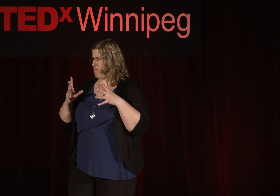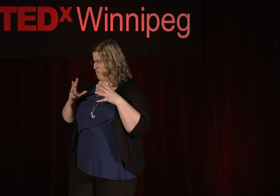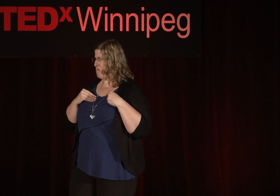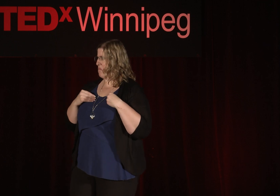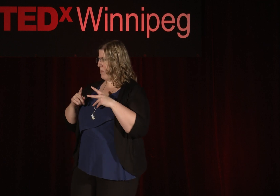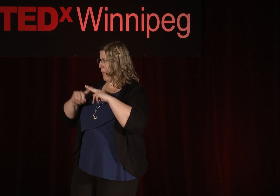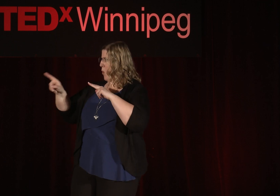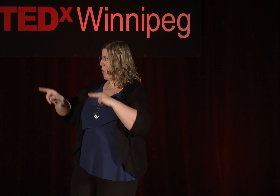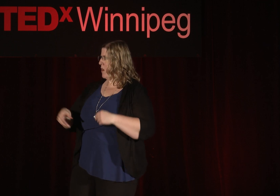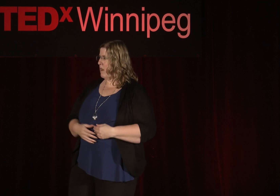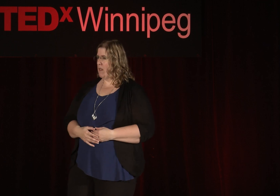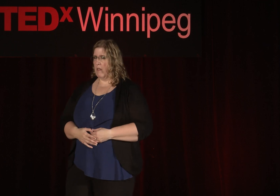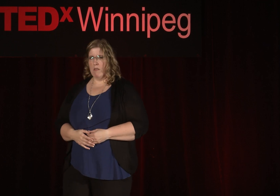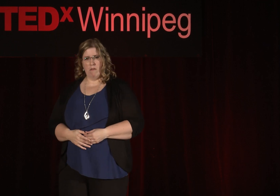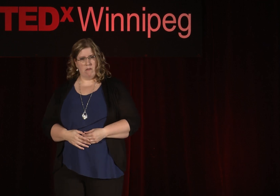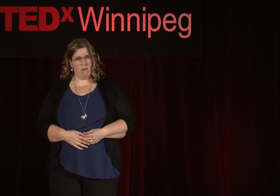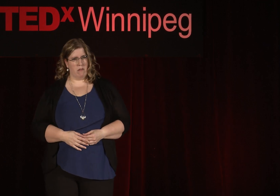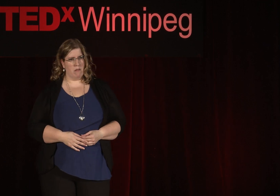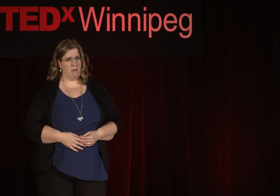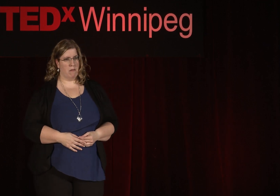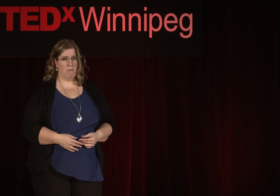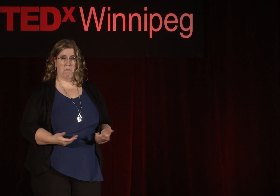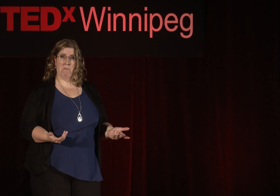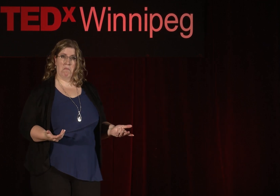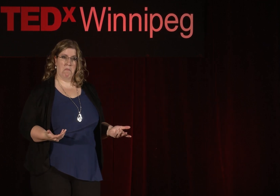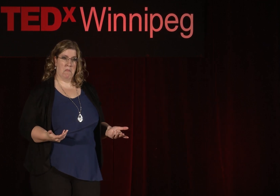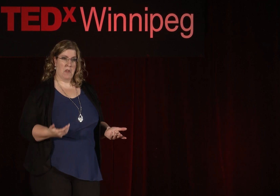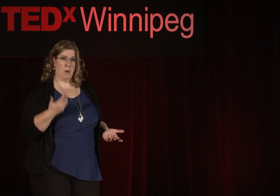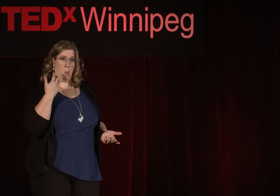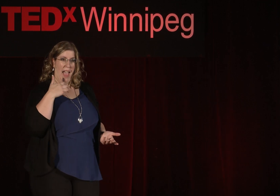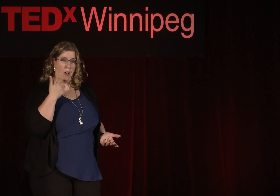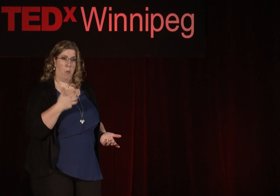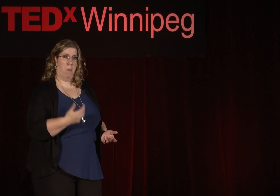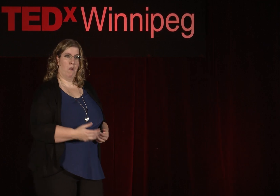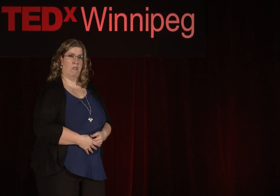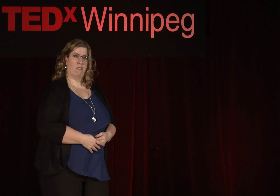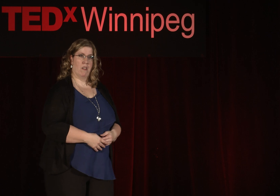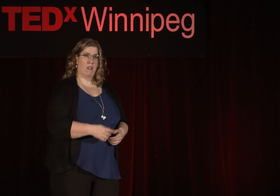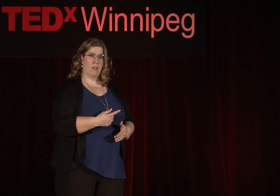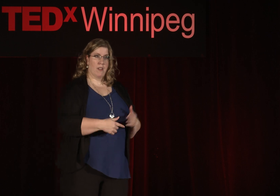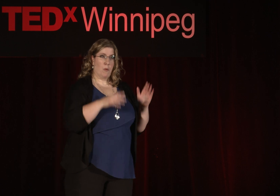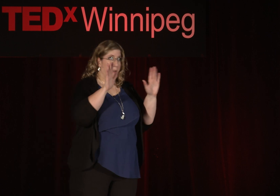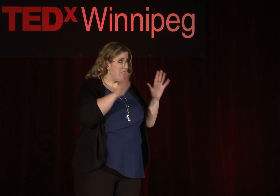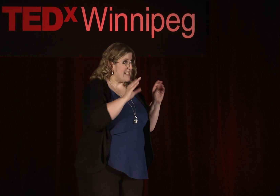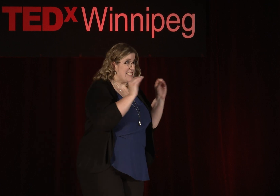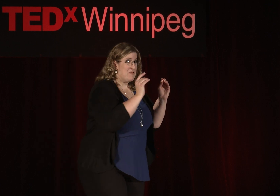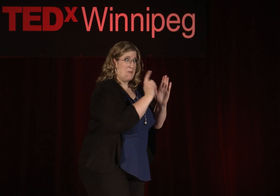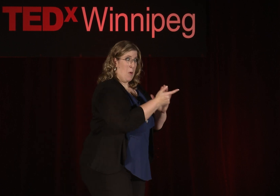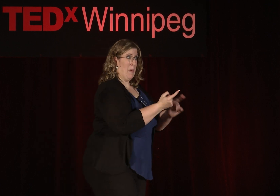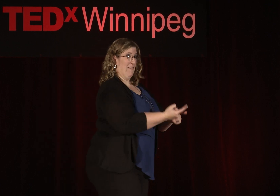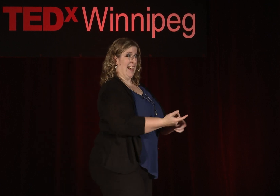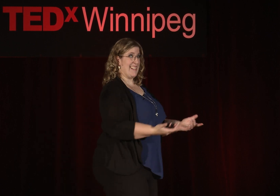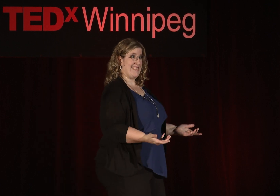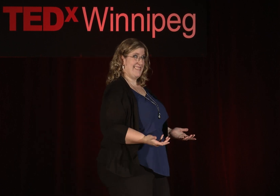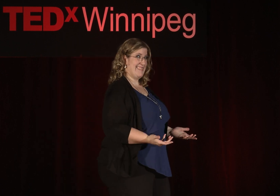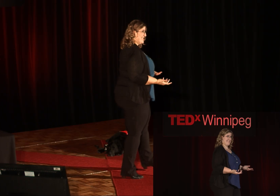off. And I thought, wow, what a great teachable moment, right?